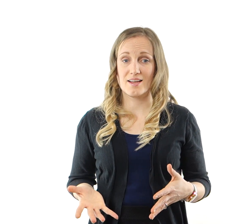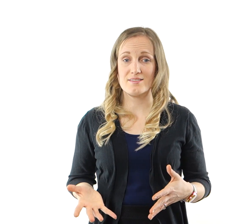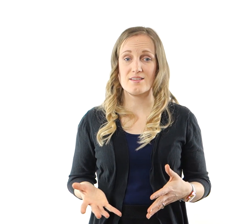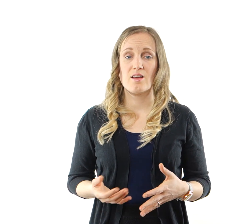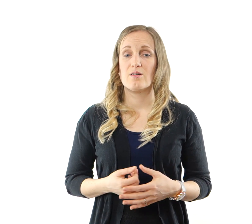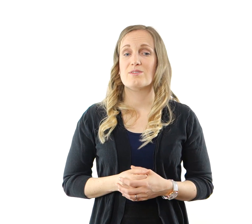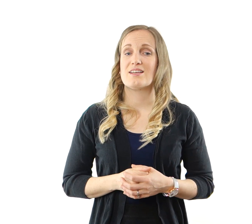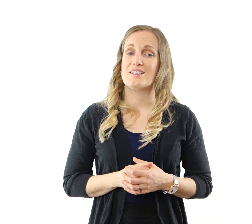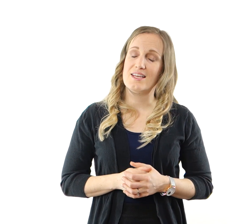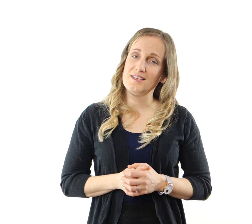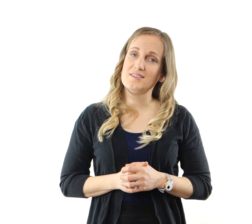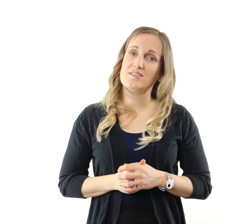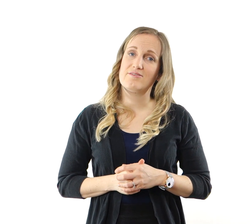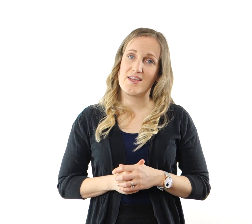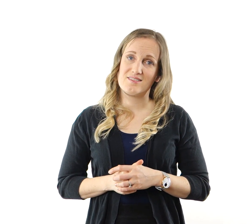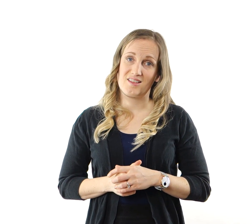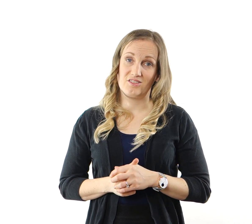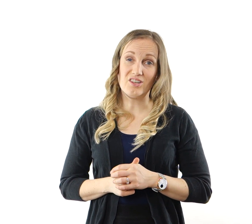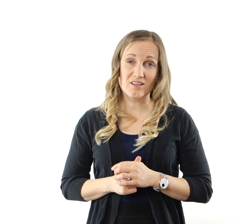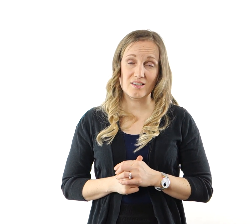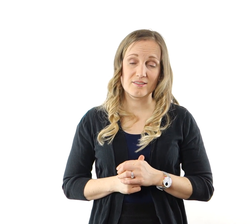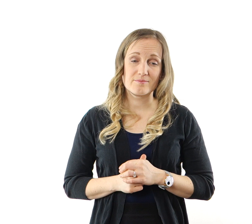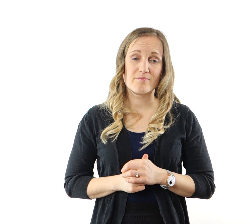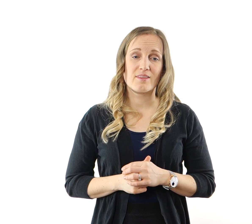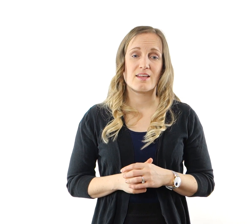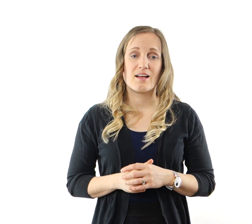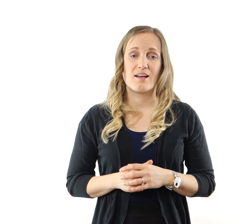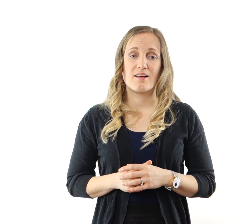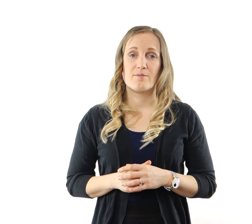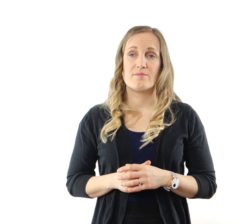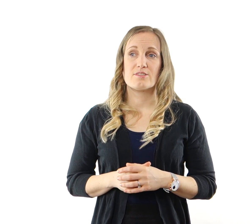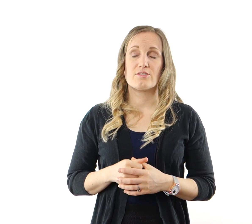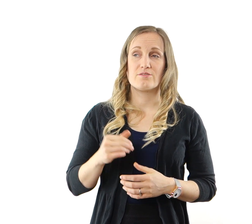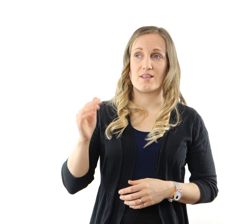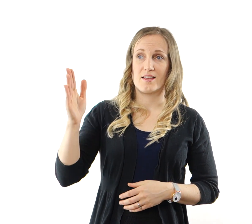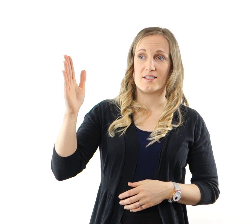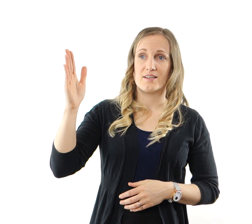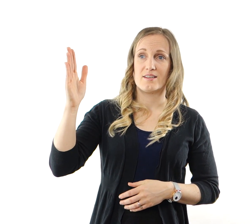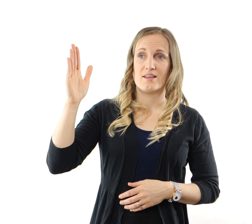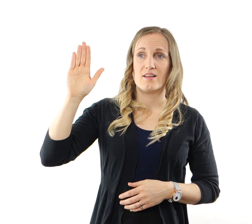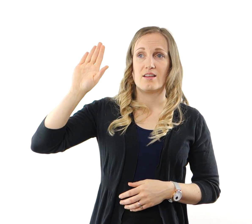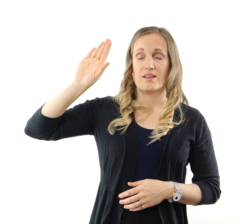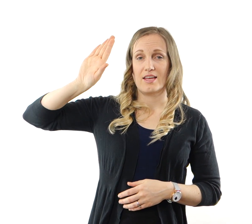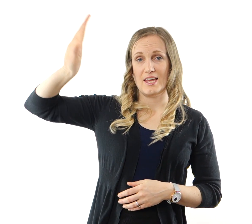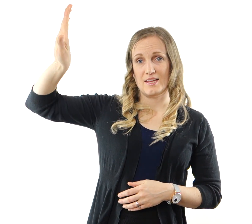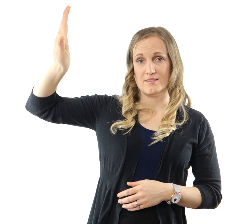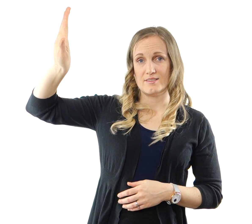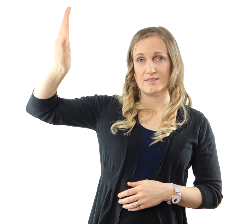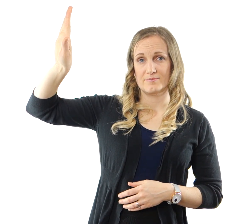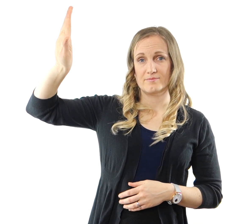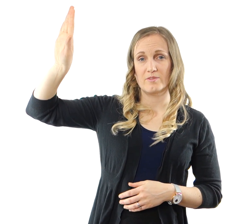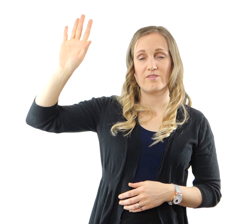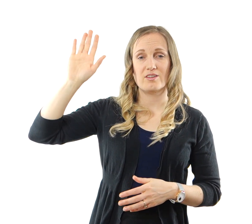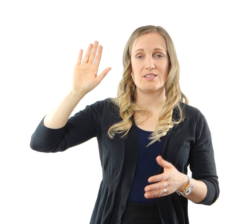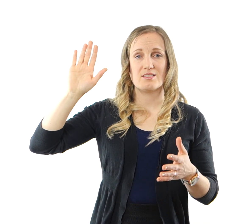signs. We sign his, face, and look. So you sign his. We've already